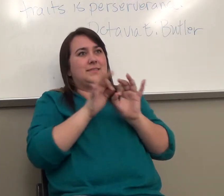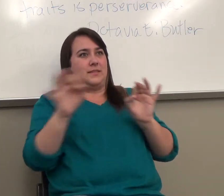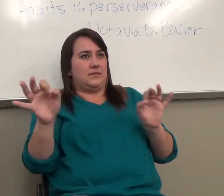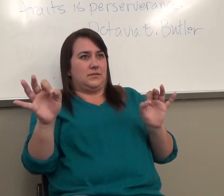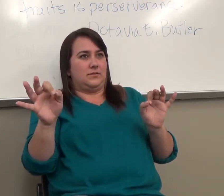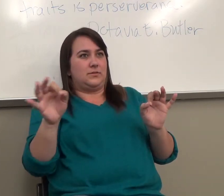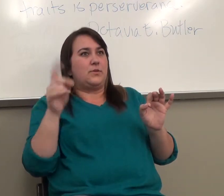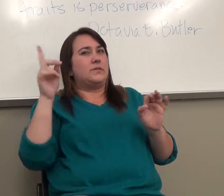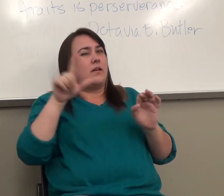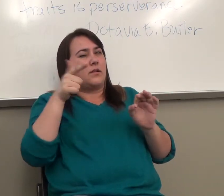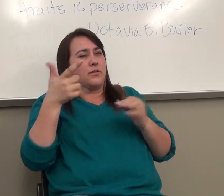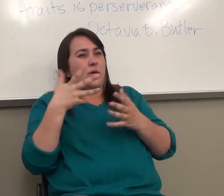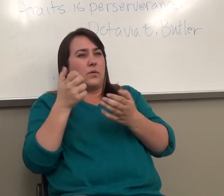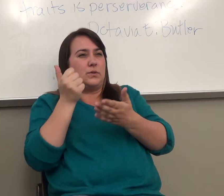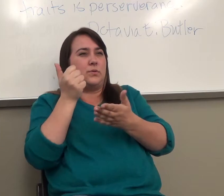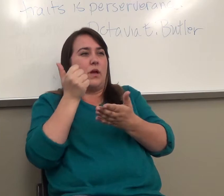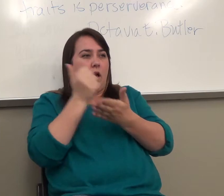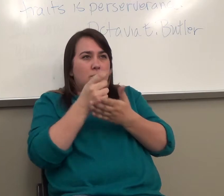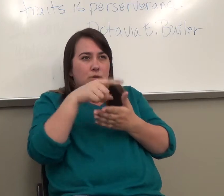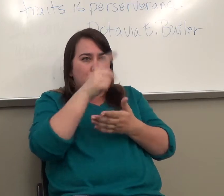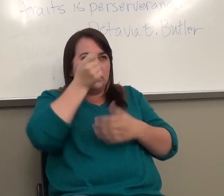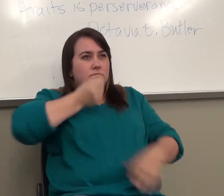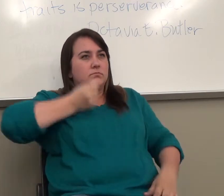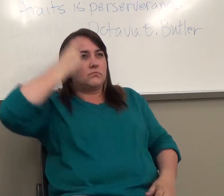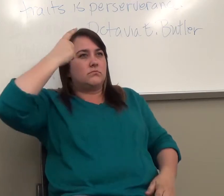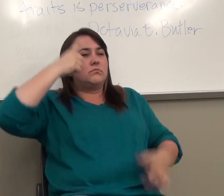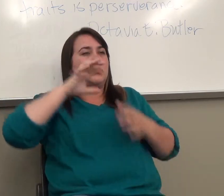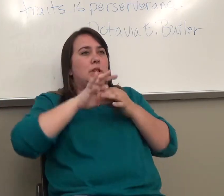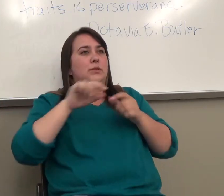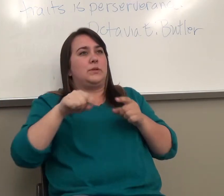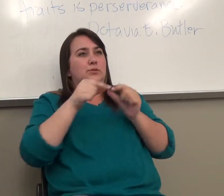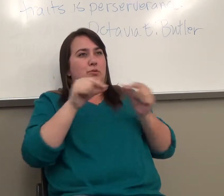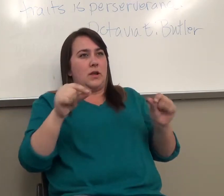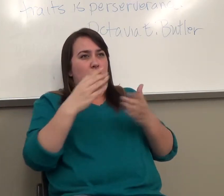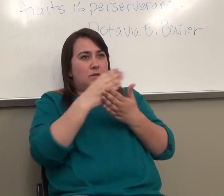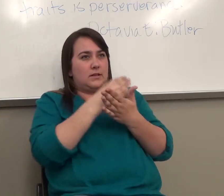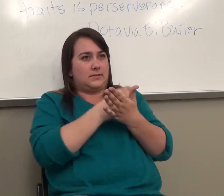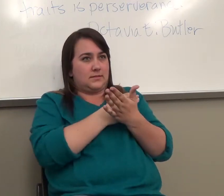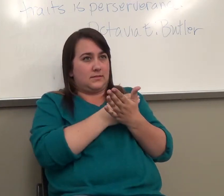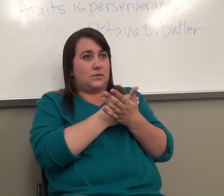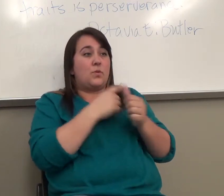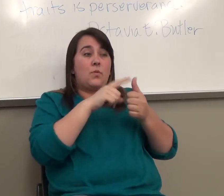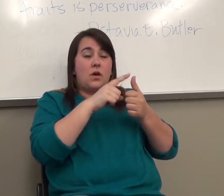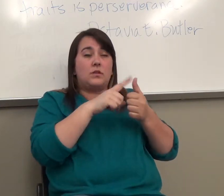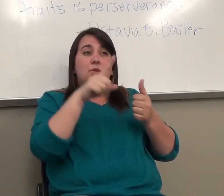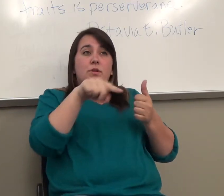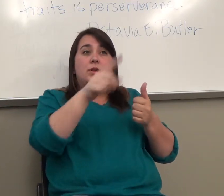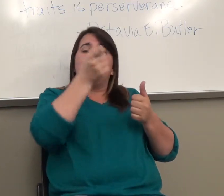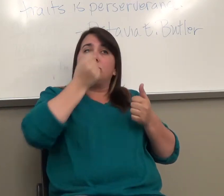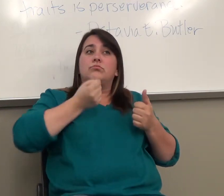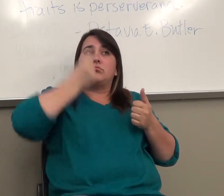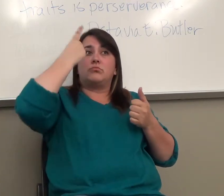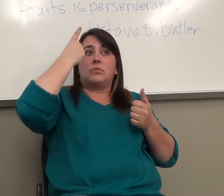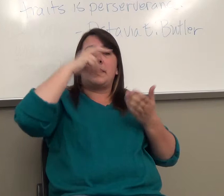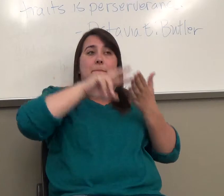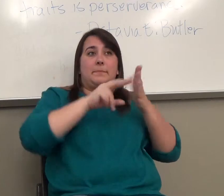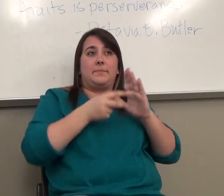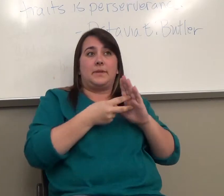you with in doing these grammar lessons. One is so that you guys understand what it means when I do this